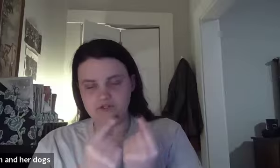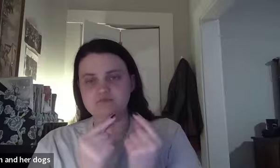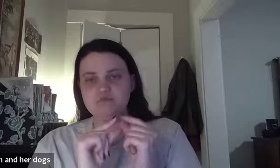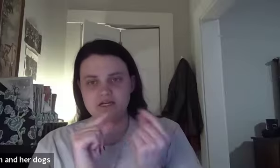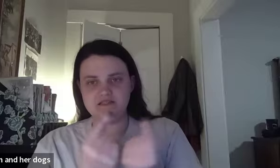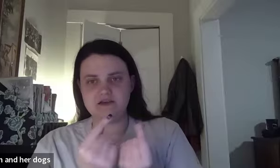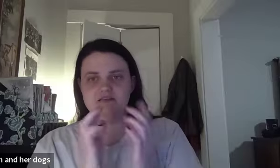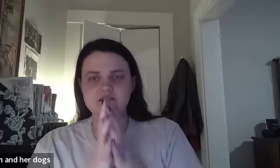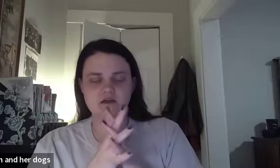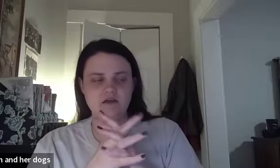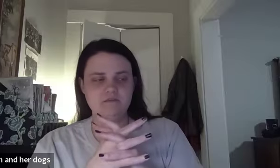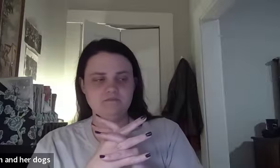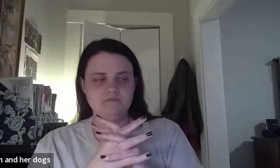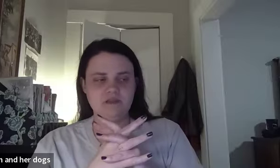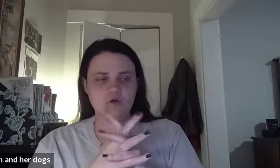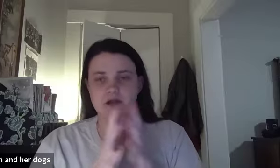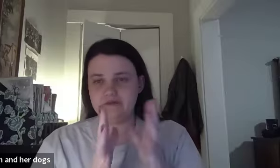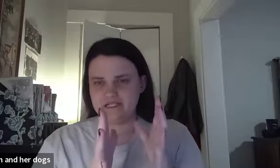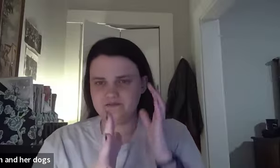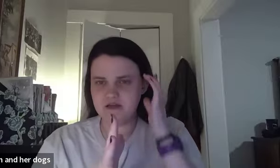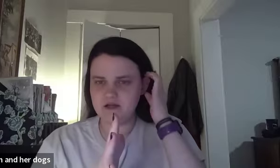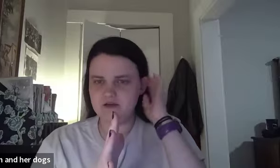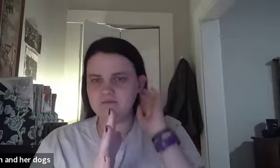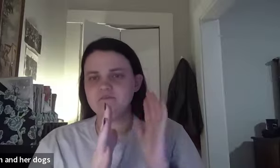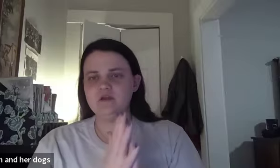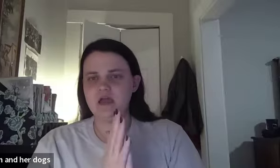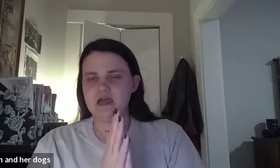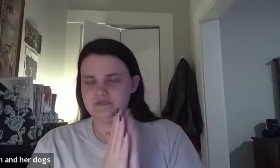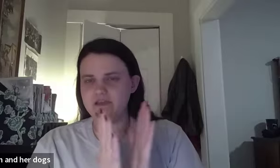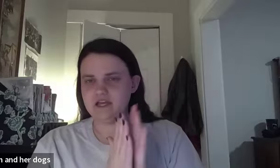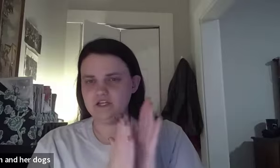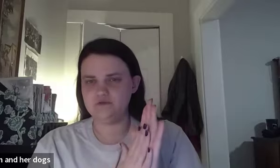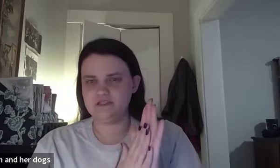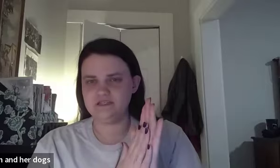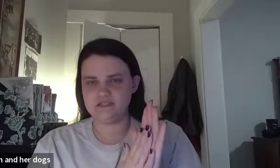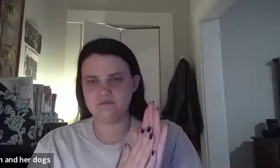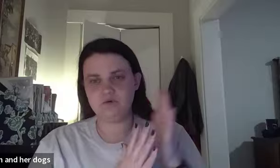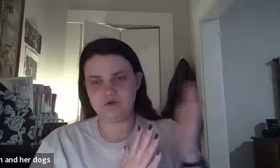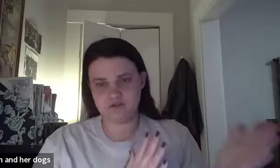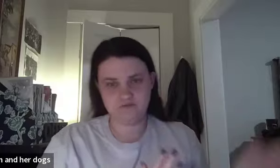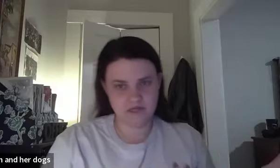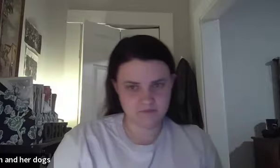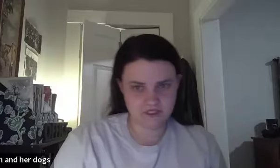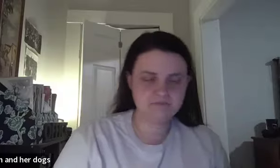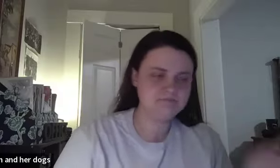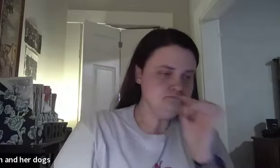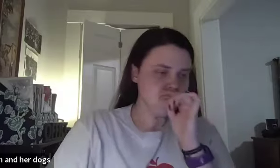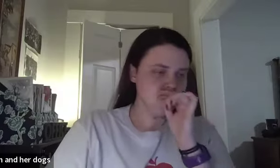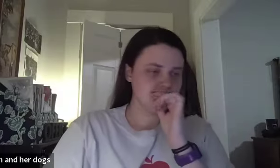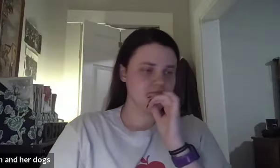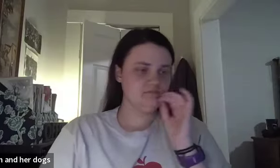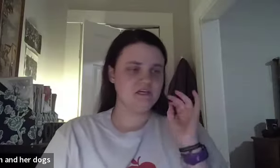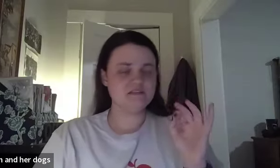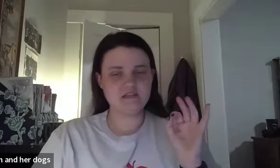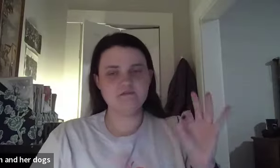English, but it does help kind of identify better. And I think I had used the example with also family because the sign